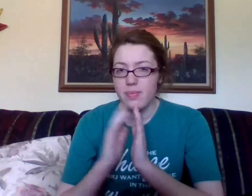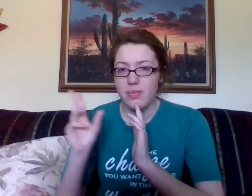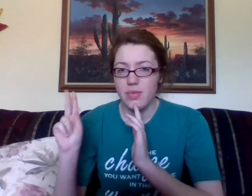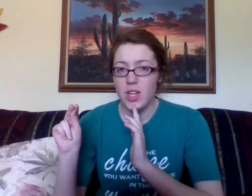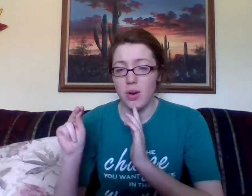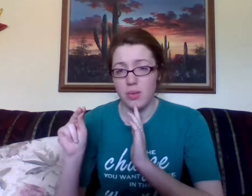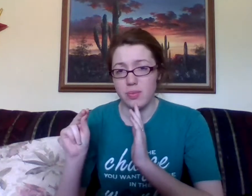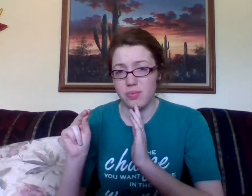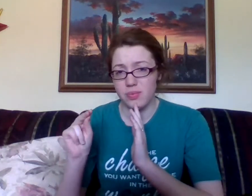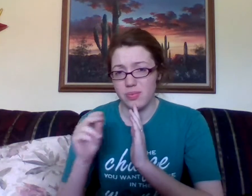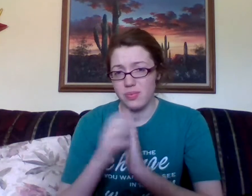no.